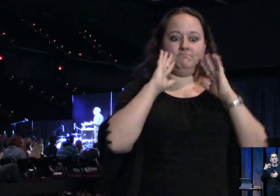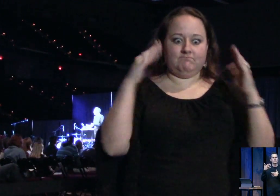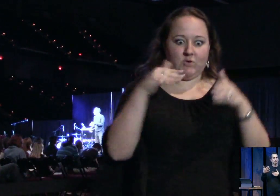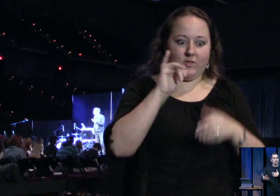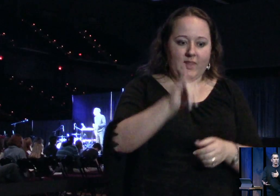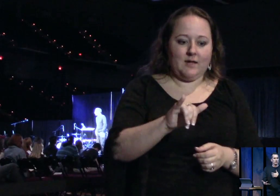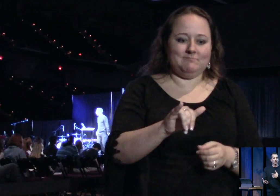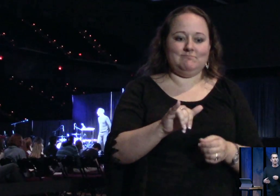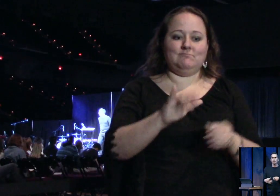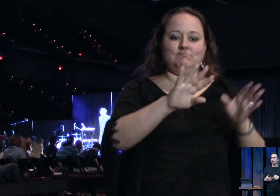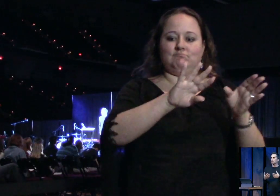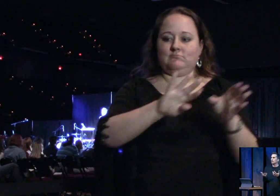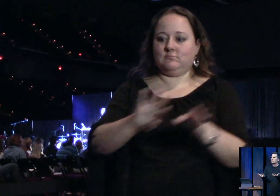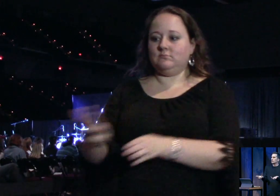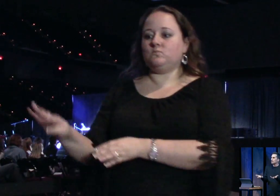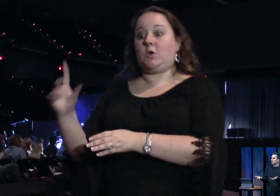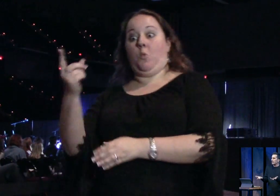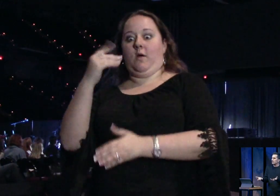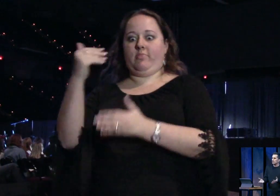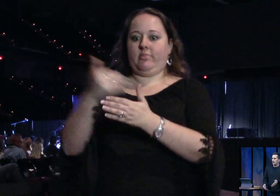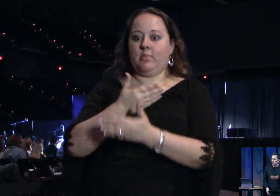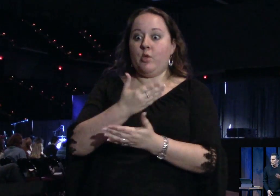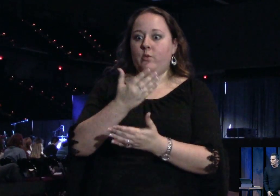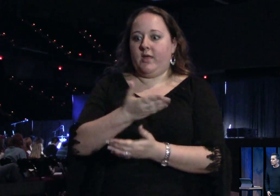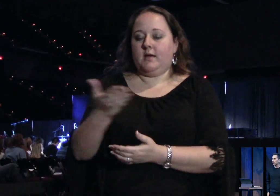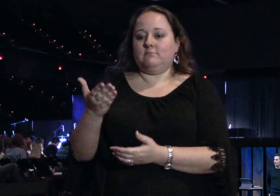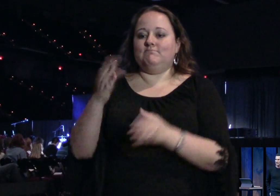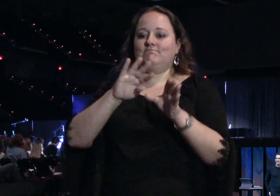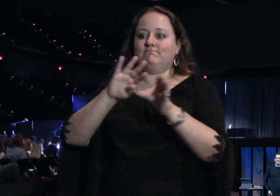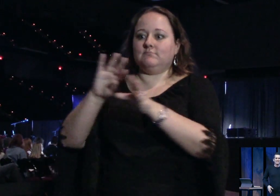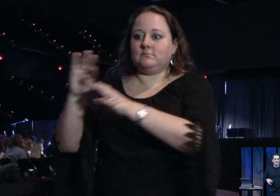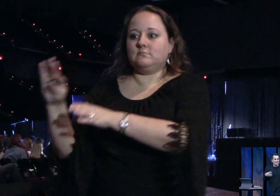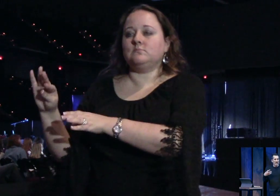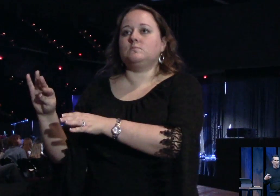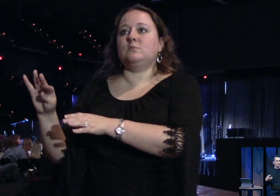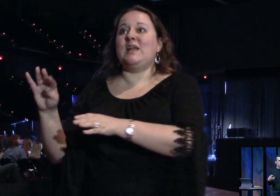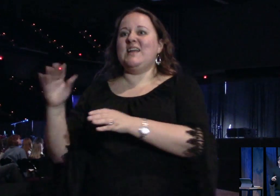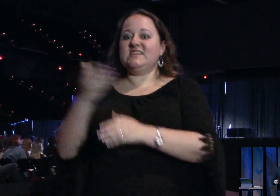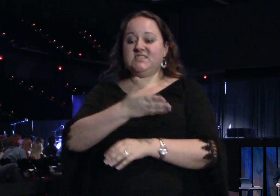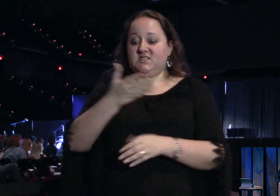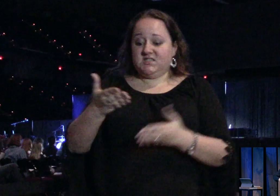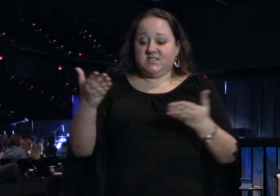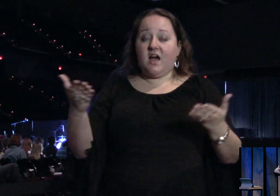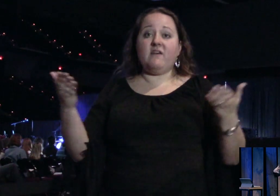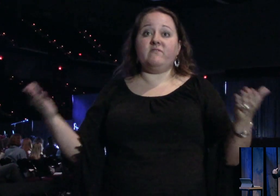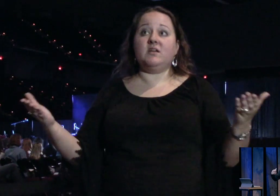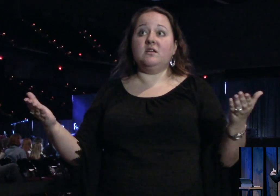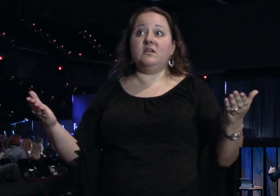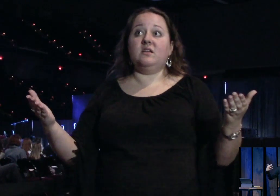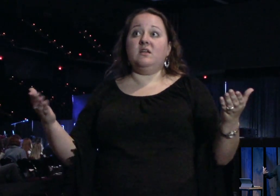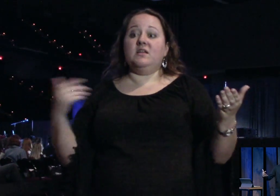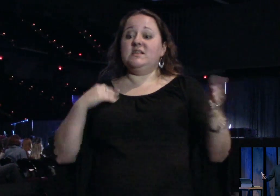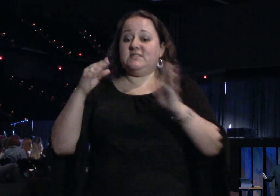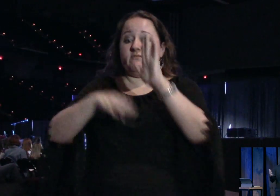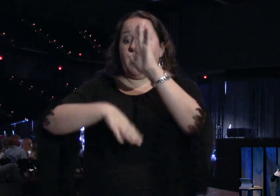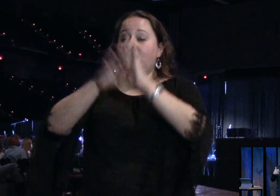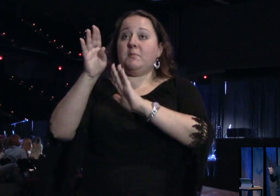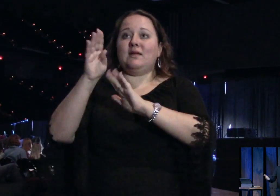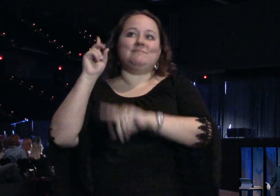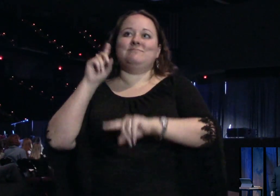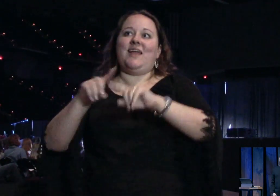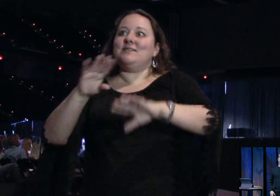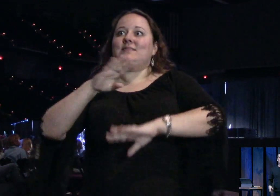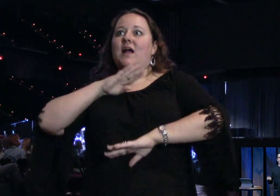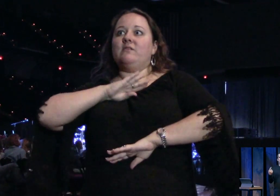from one thing to another, and nothing truly satisfies. What's the point? Stuff, innovation, development